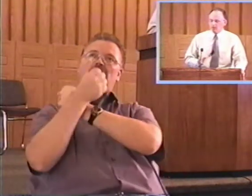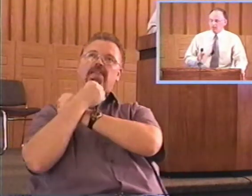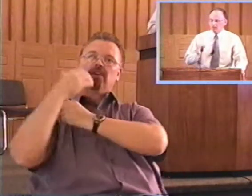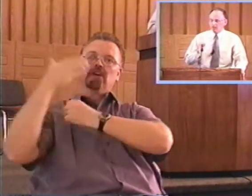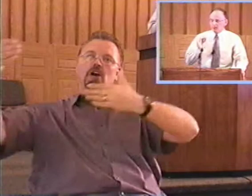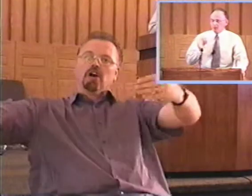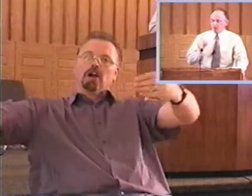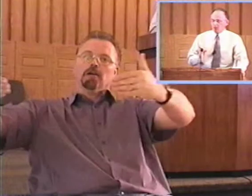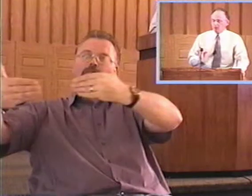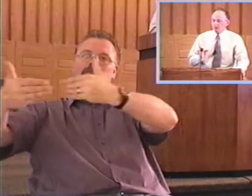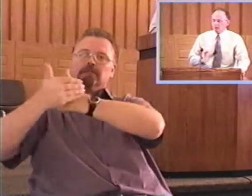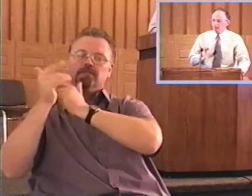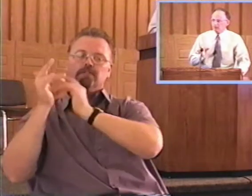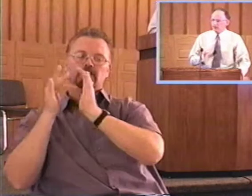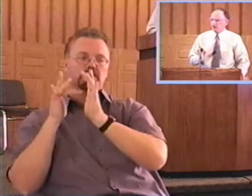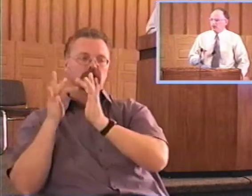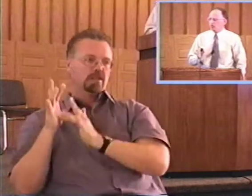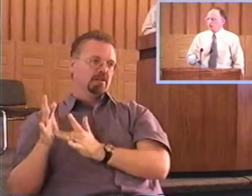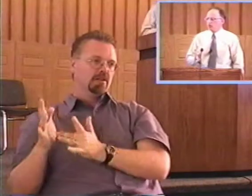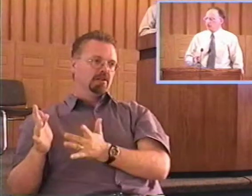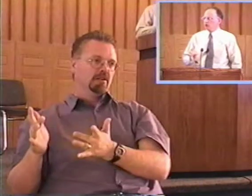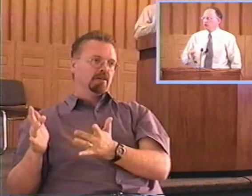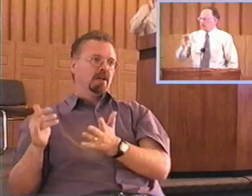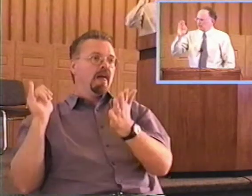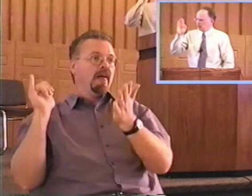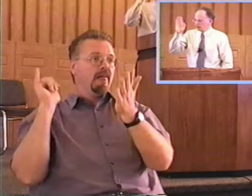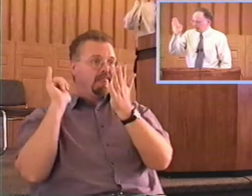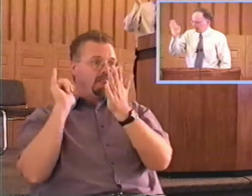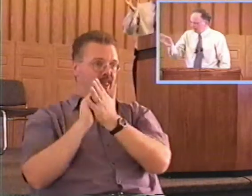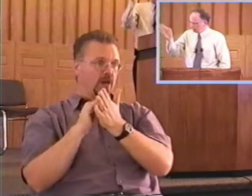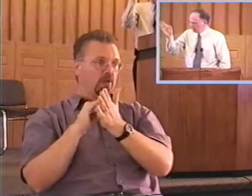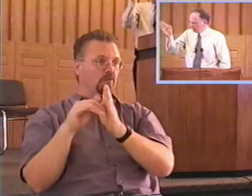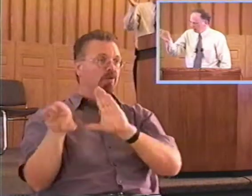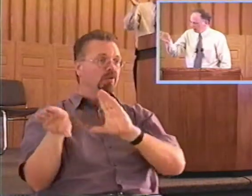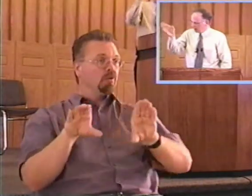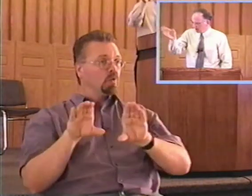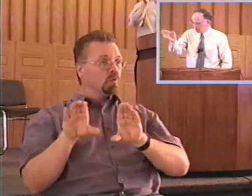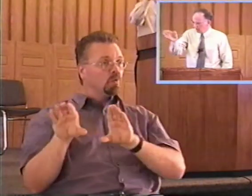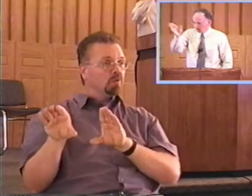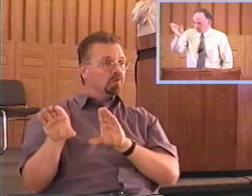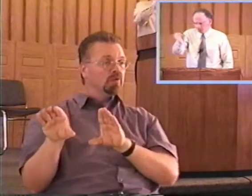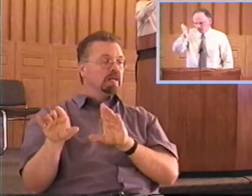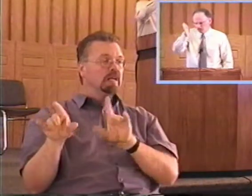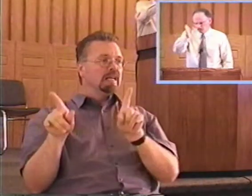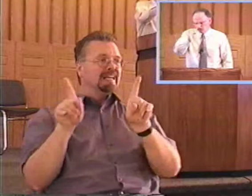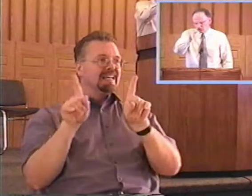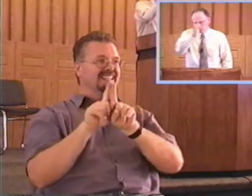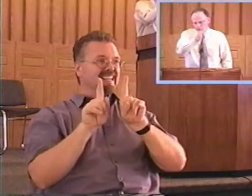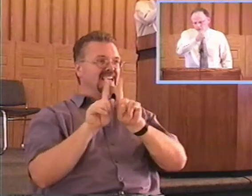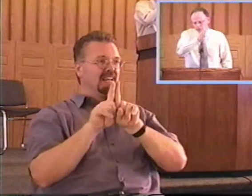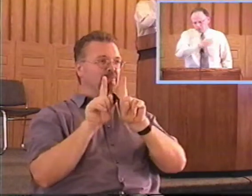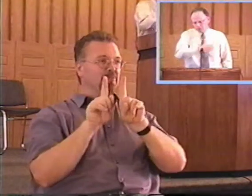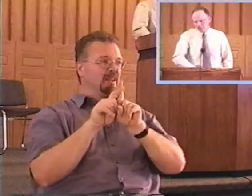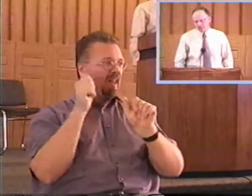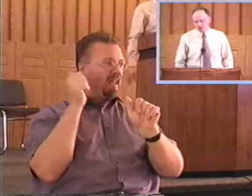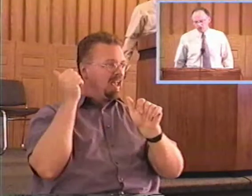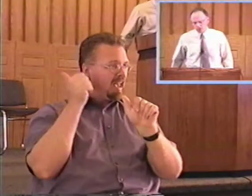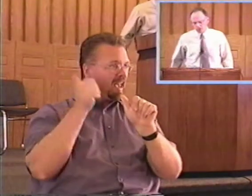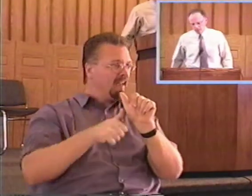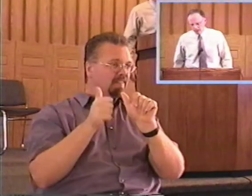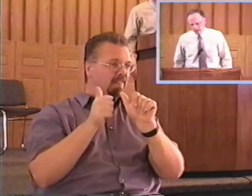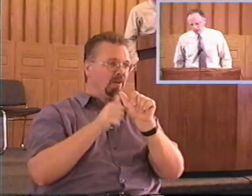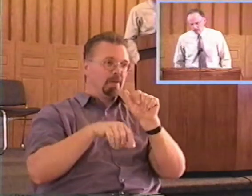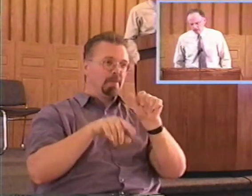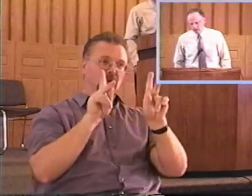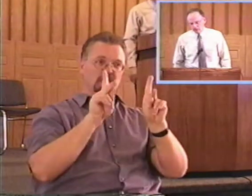of Jesus. And I'll tell you what that will do. It's the same thing that it did to every single person in my